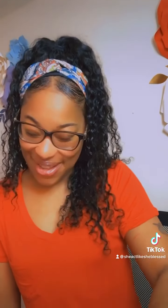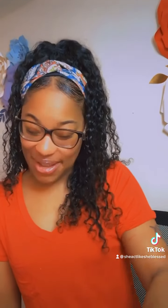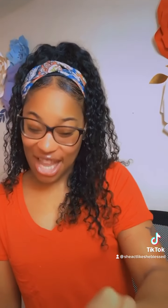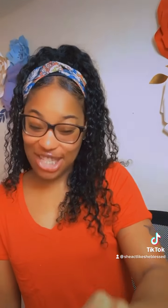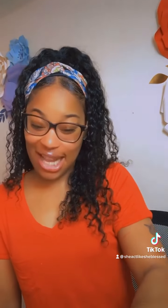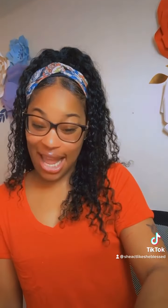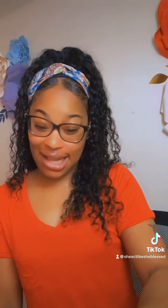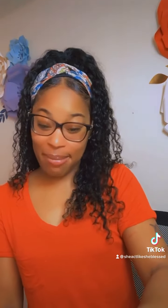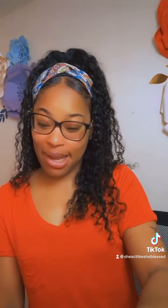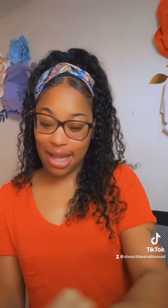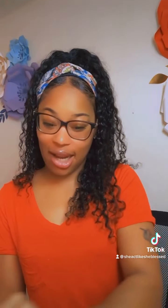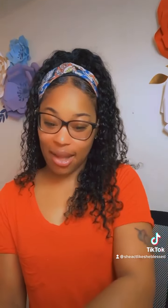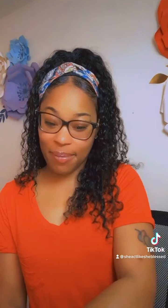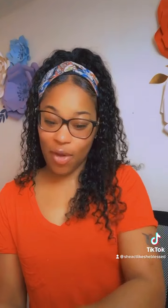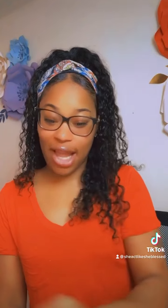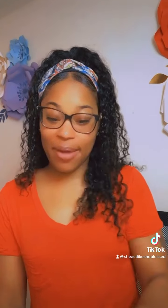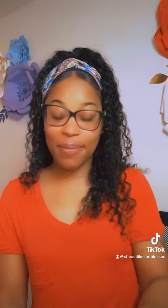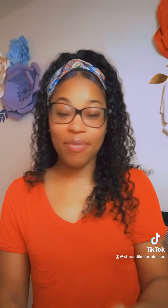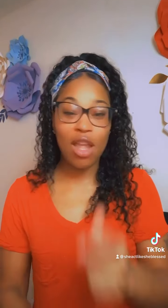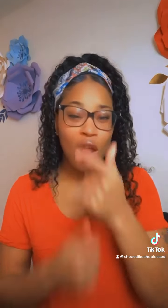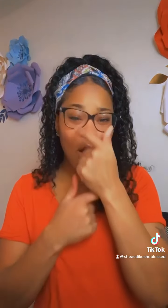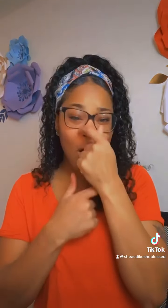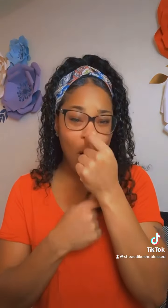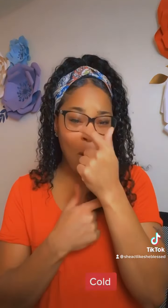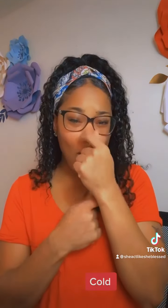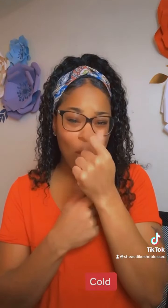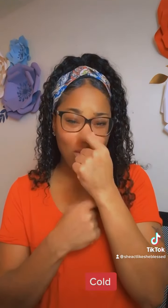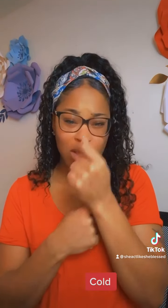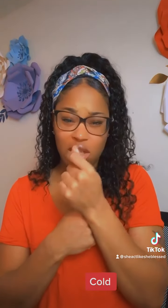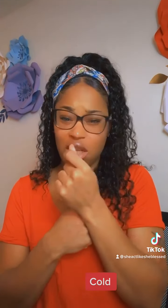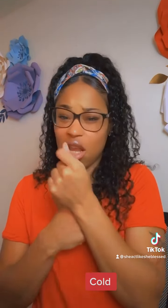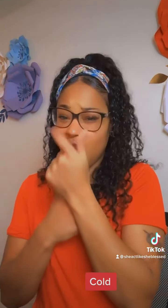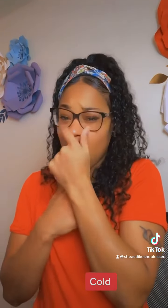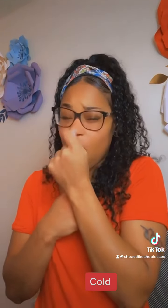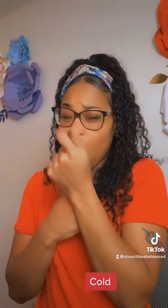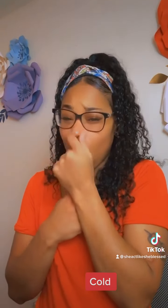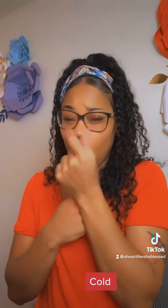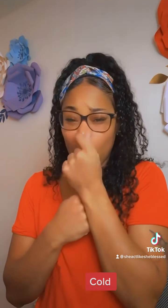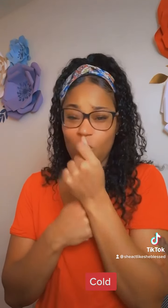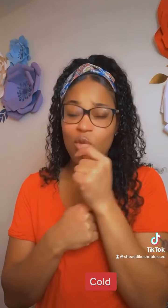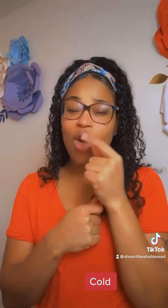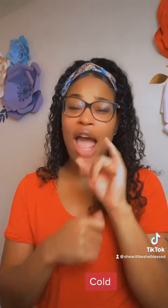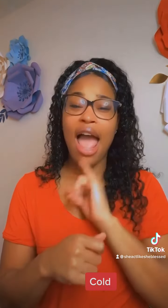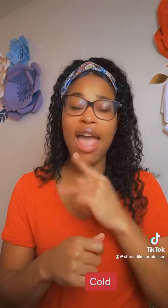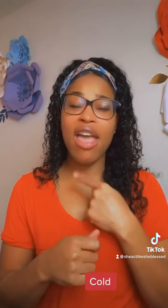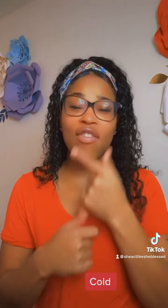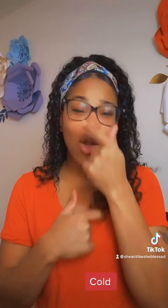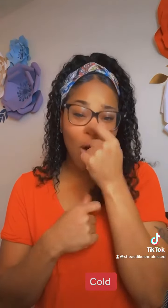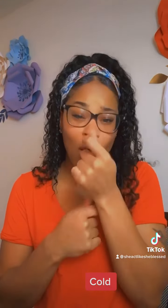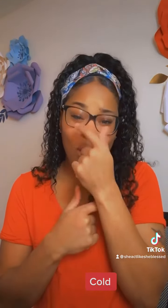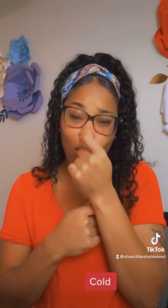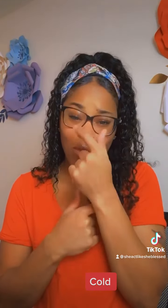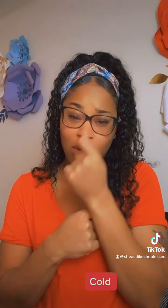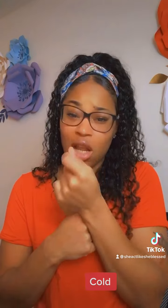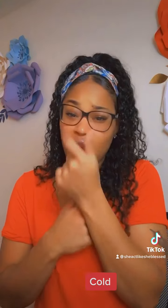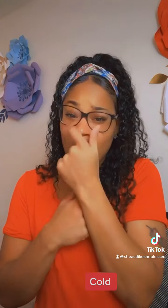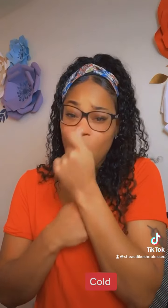Okay. I just have to make that up. Okay. Cold. Cold. I have a cold.